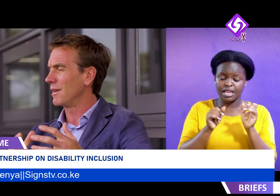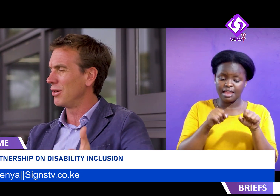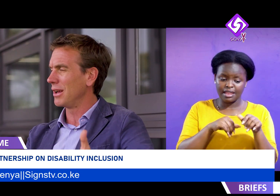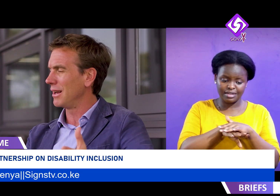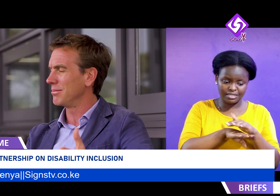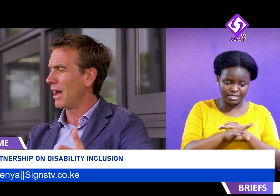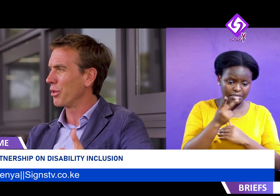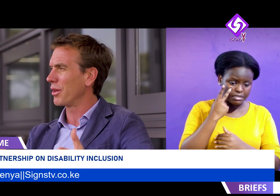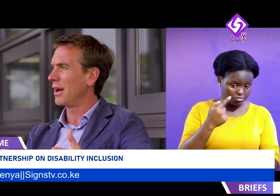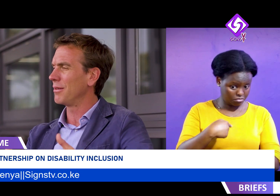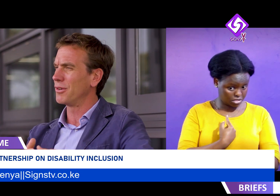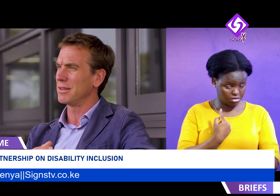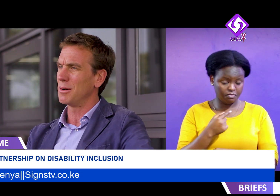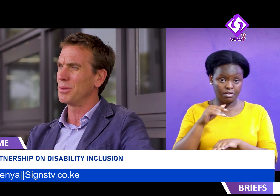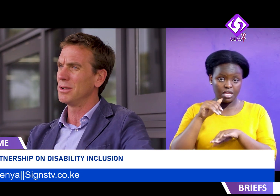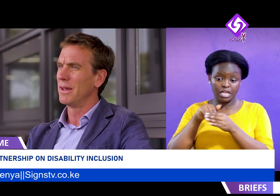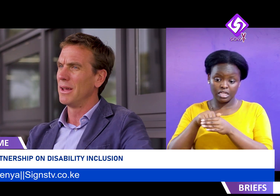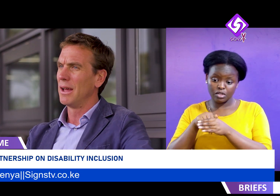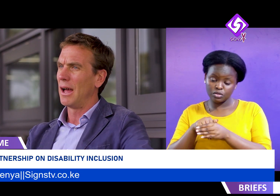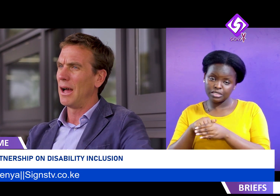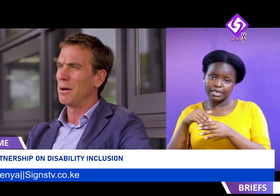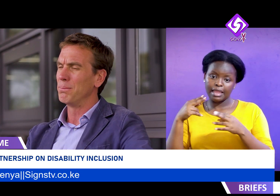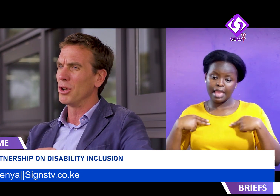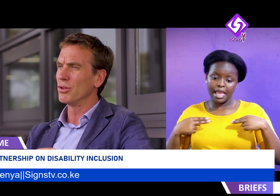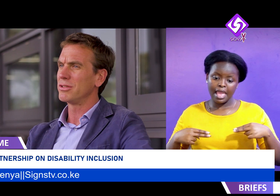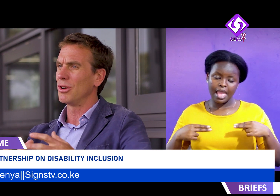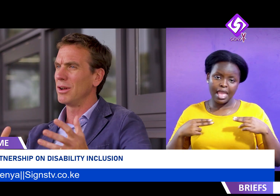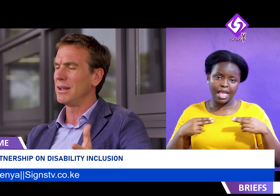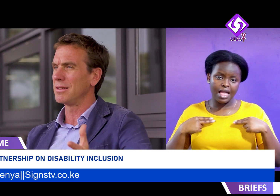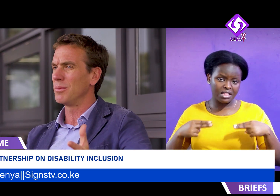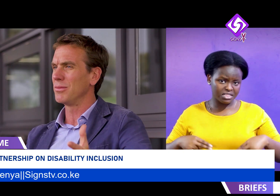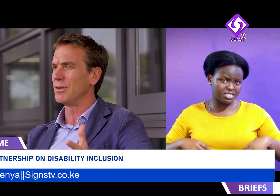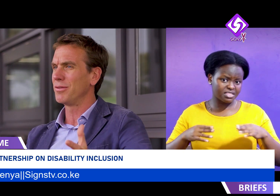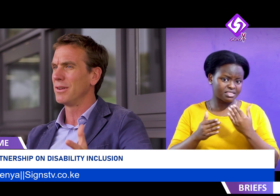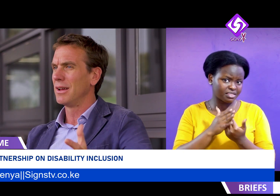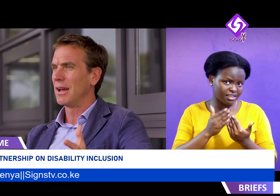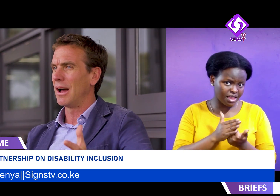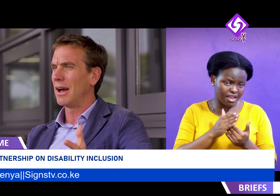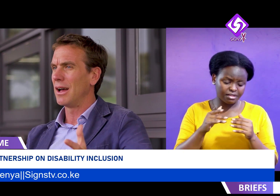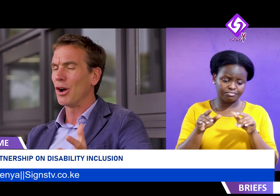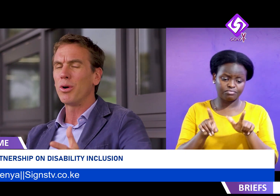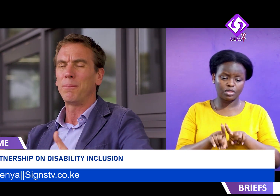myself, including in healthcare, for example, but also in terms of